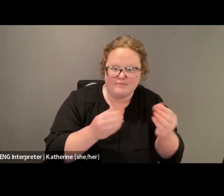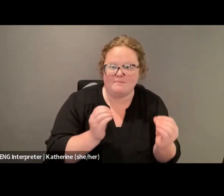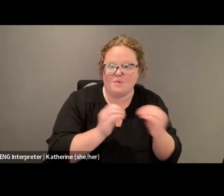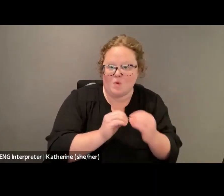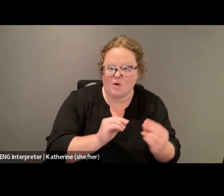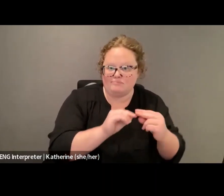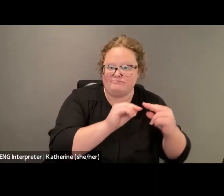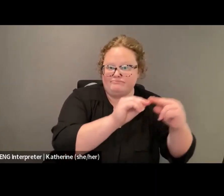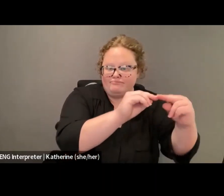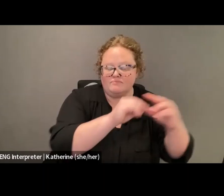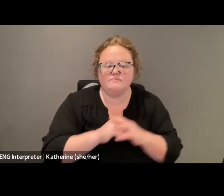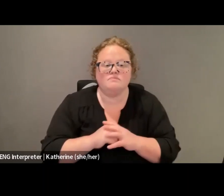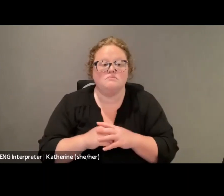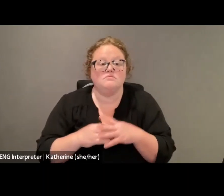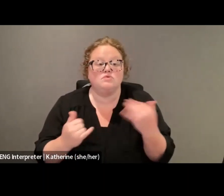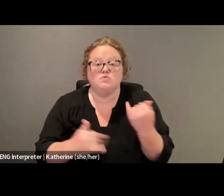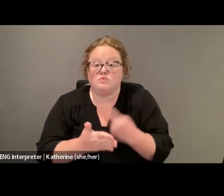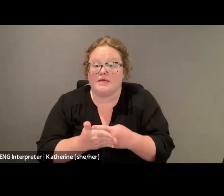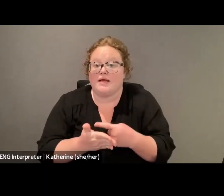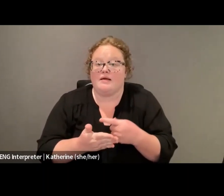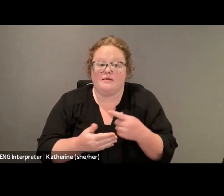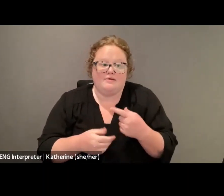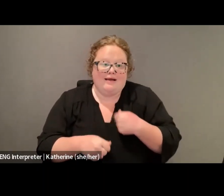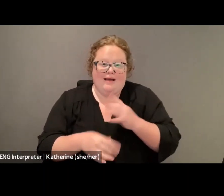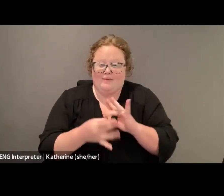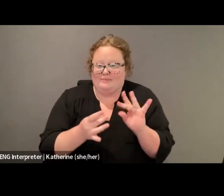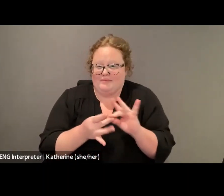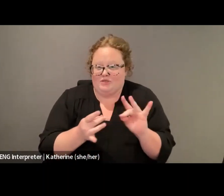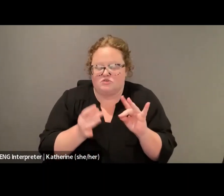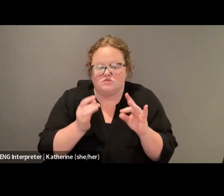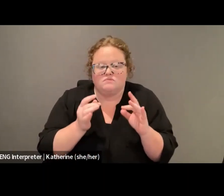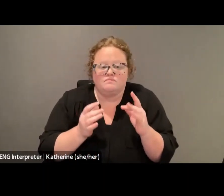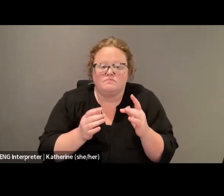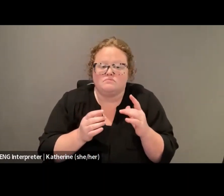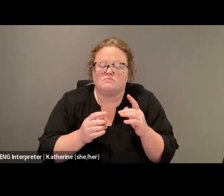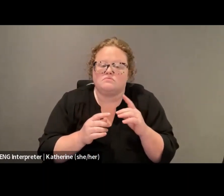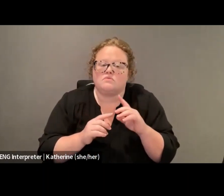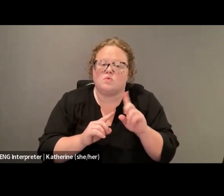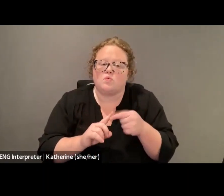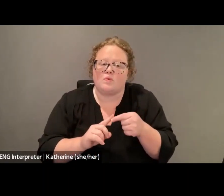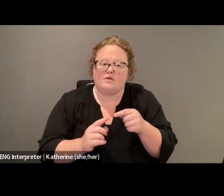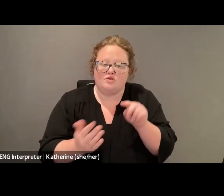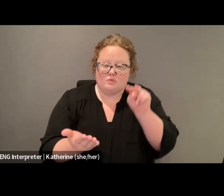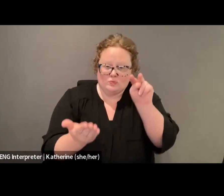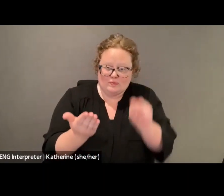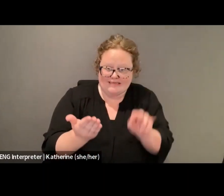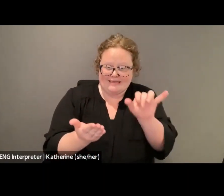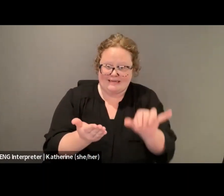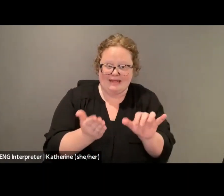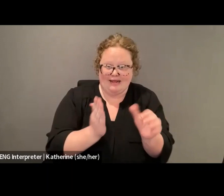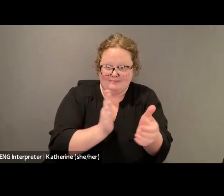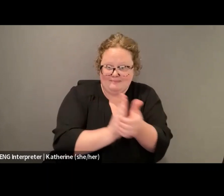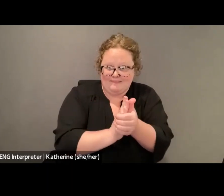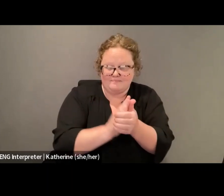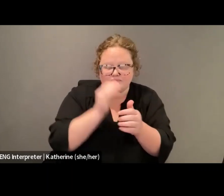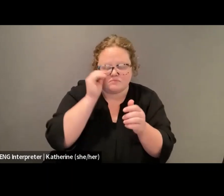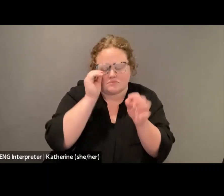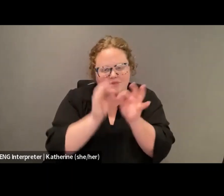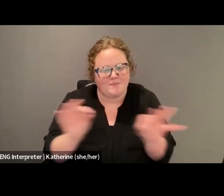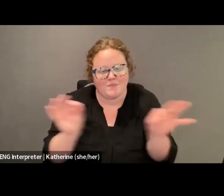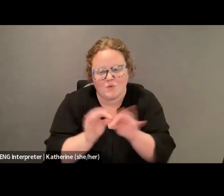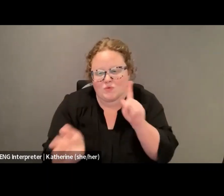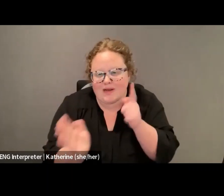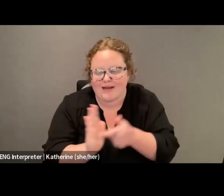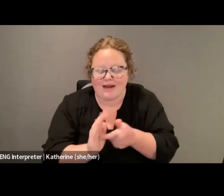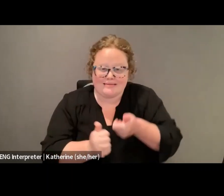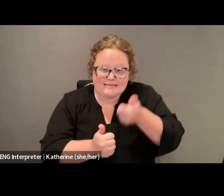that it's important to recognize when you're looking at this section that every waiver is very, very